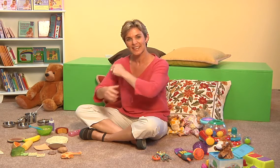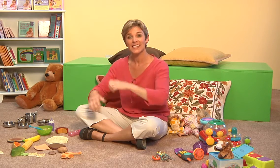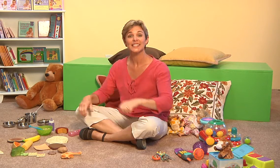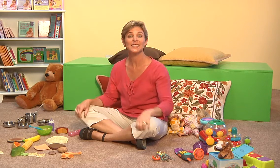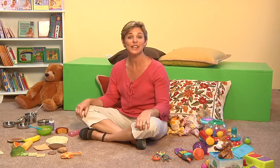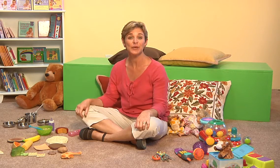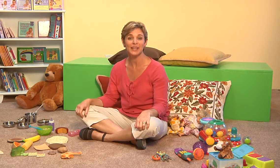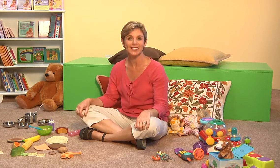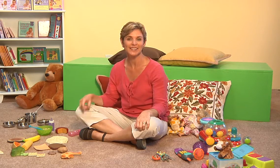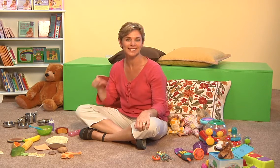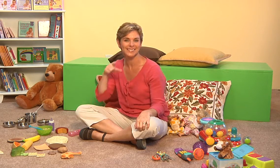Cereal.